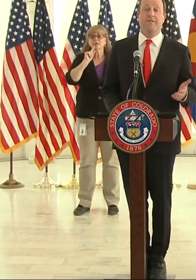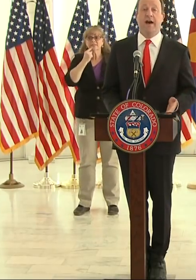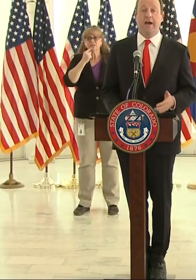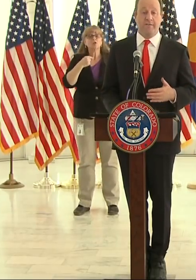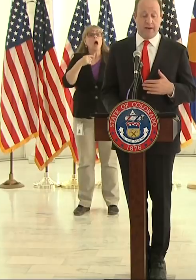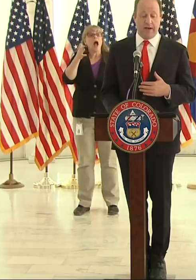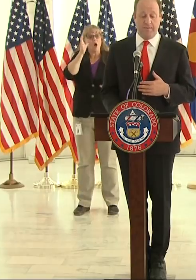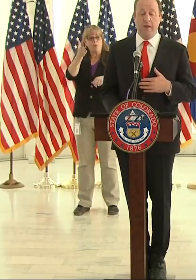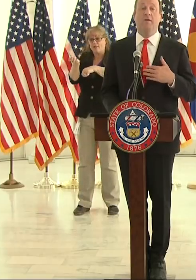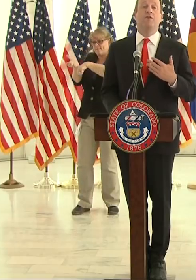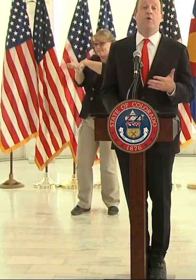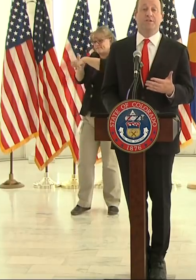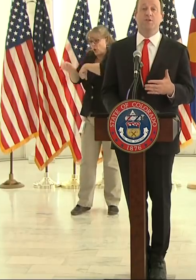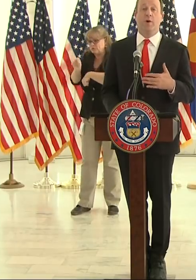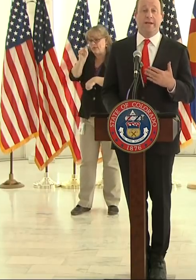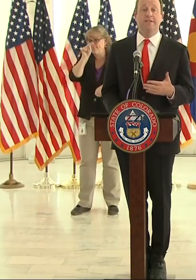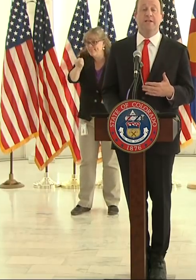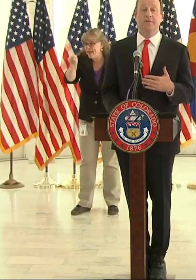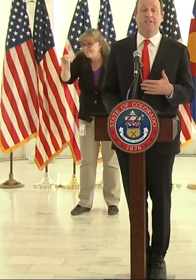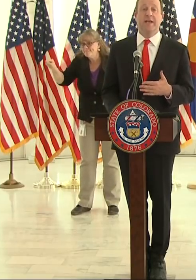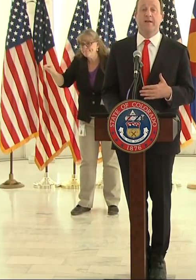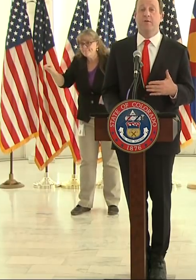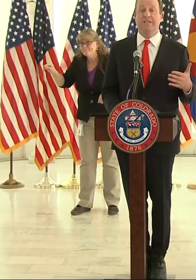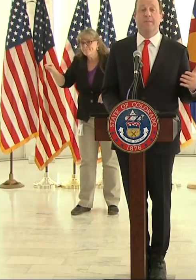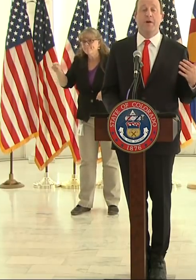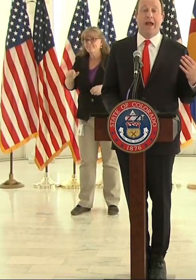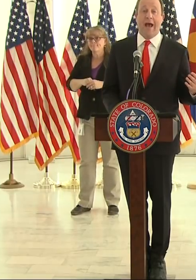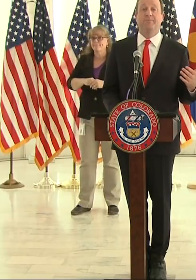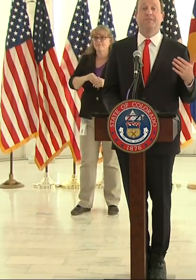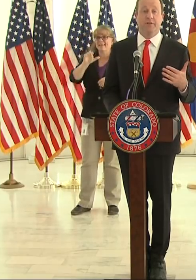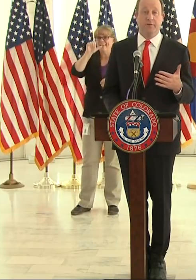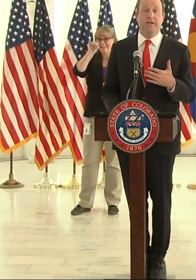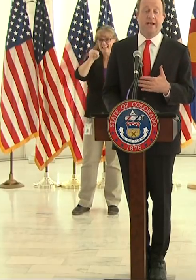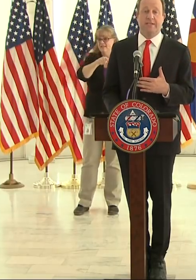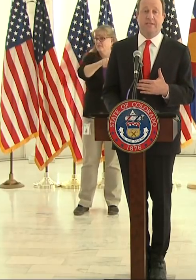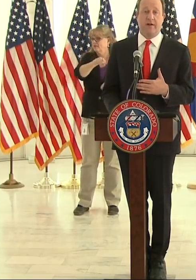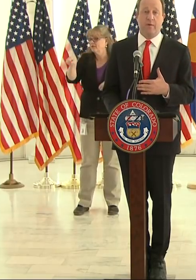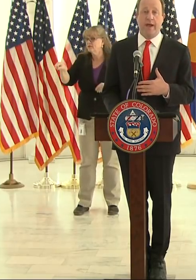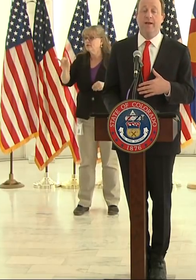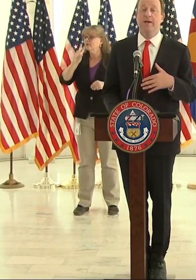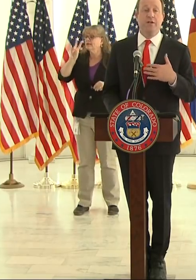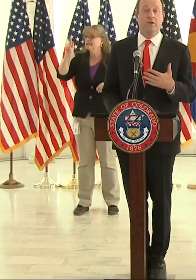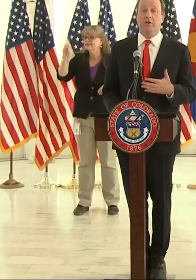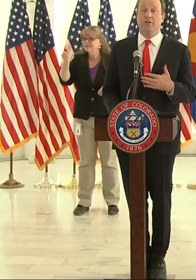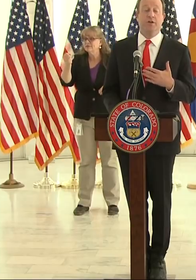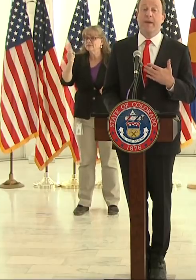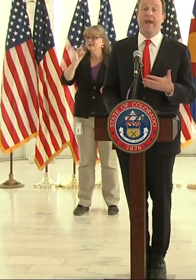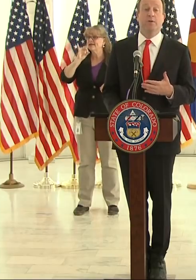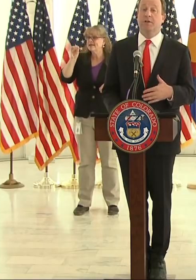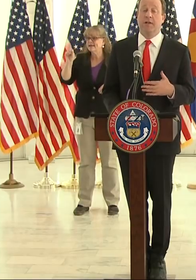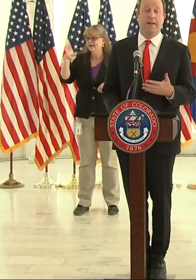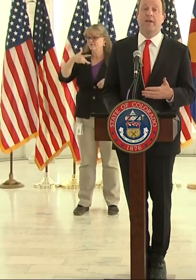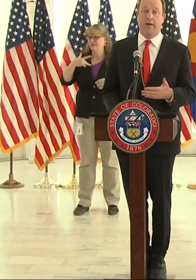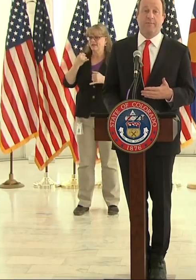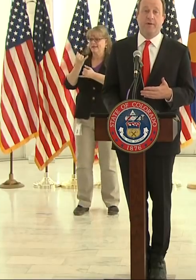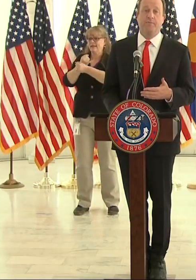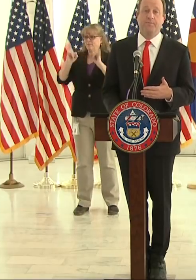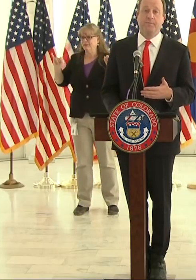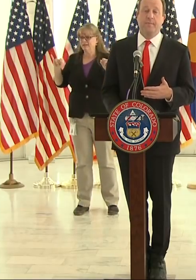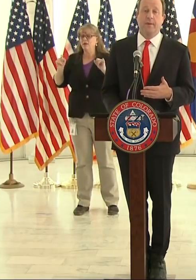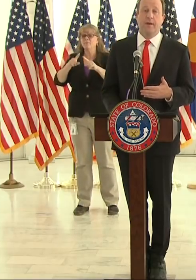you're 85, of course, you want to continue to stay at home except when absolutely necessary, right? Your May will look a lot